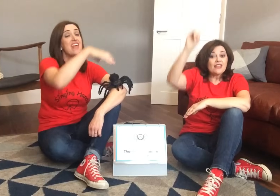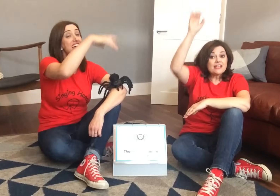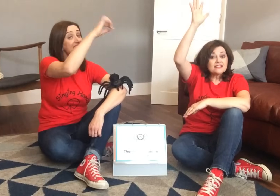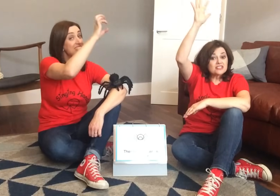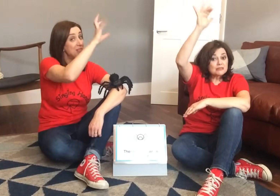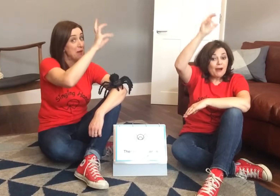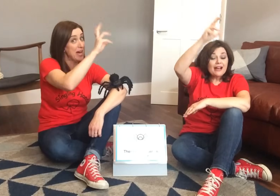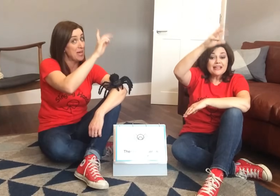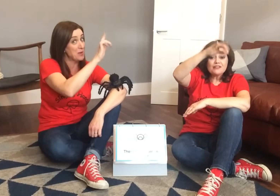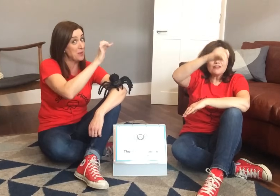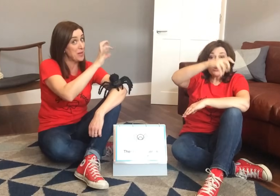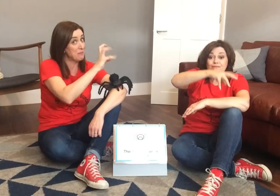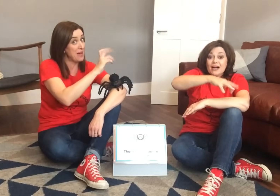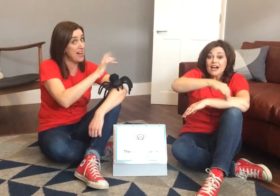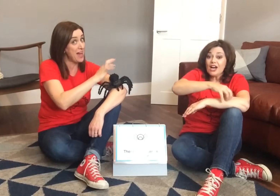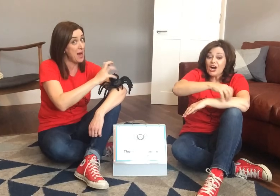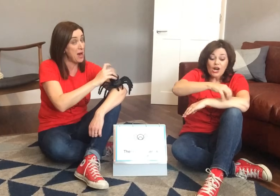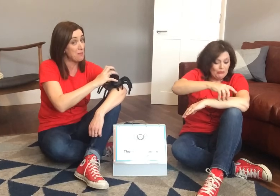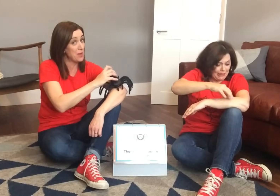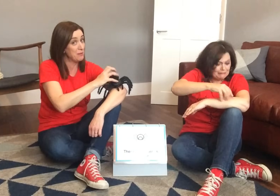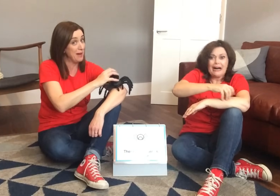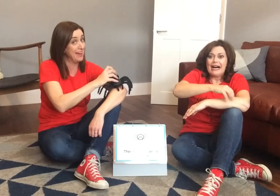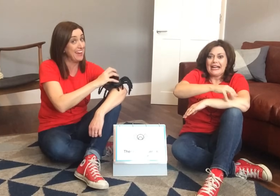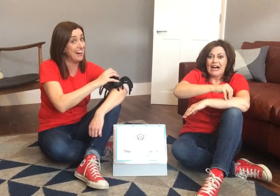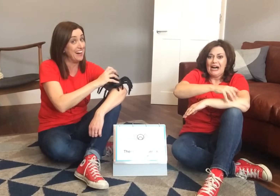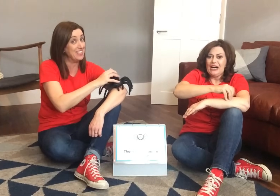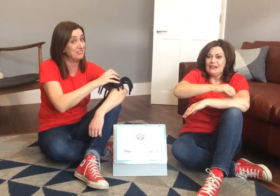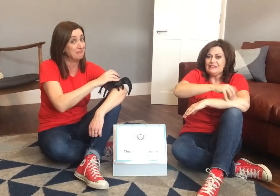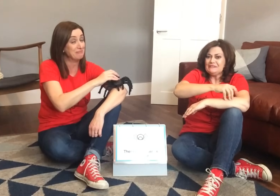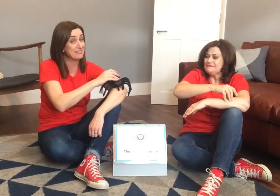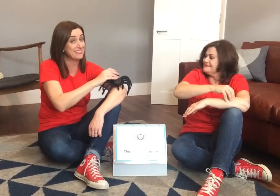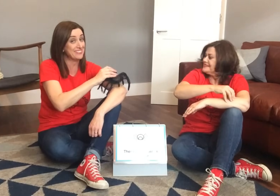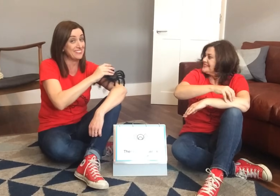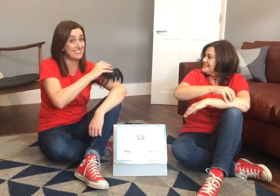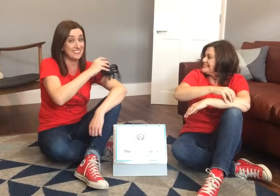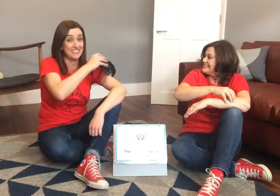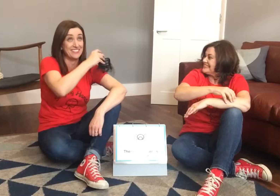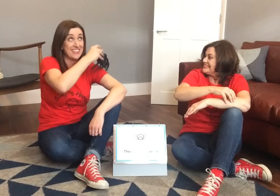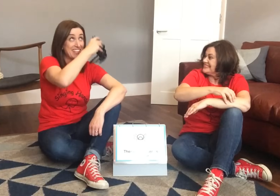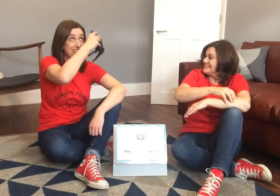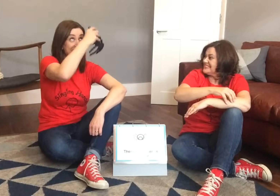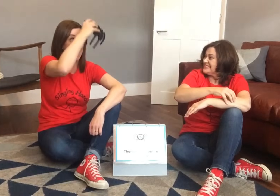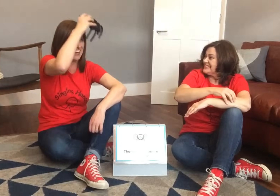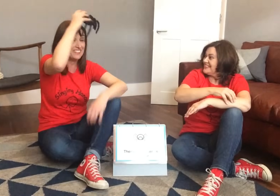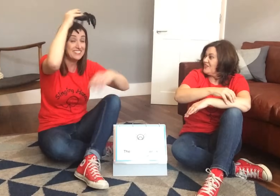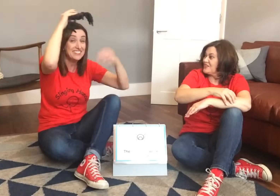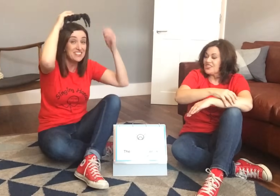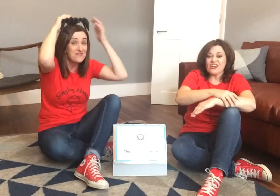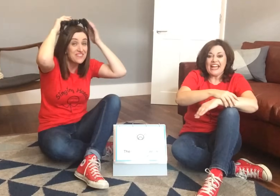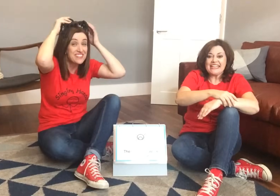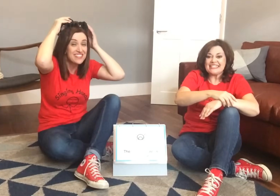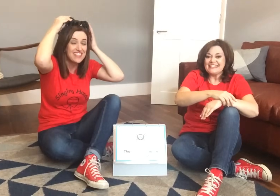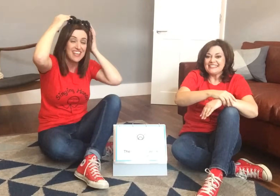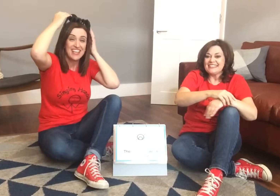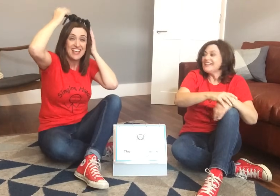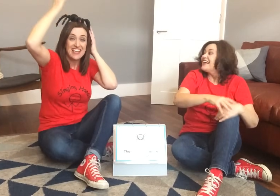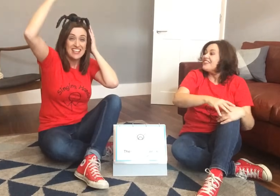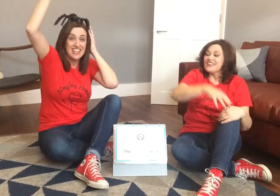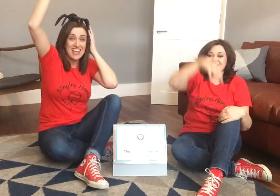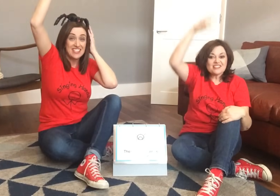There's a spider on my arm, on my arm. Is it going there? Oh, it's on your head. There's